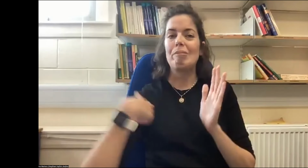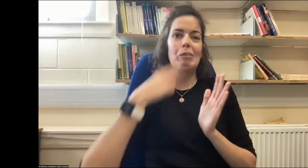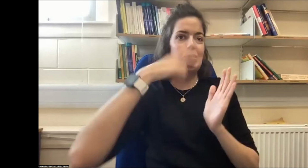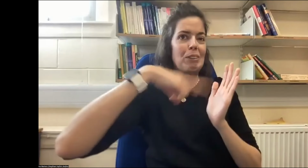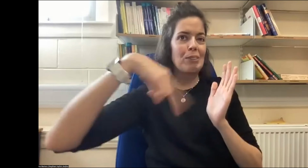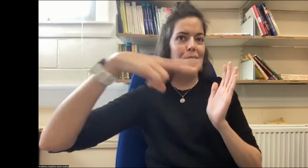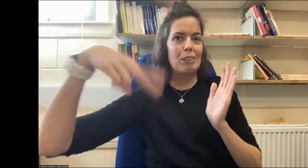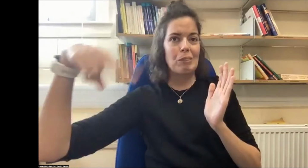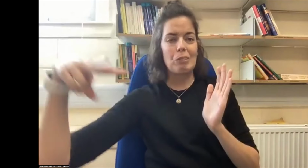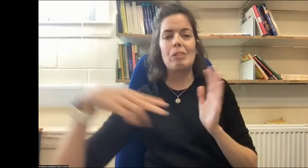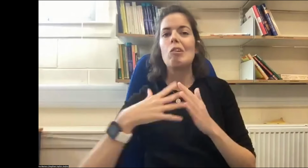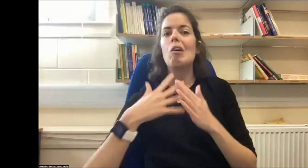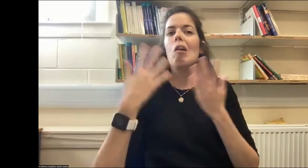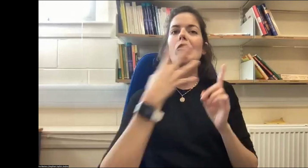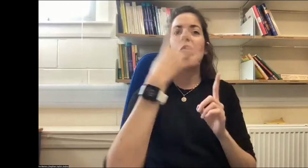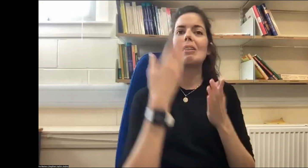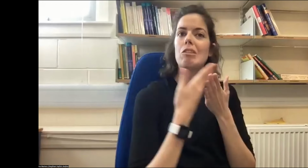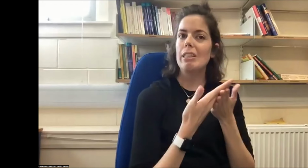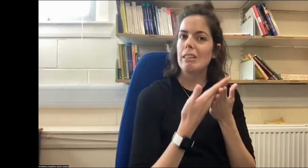And also, within the literature,